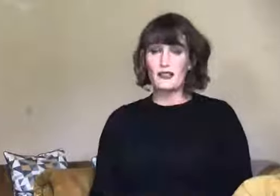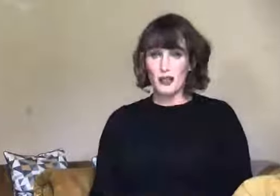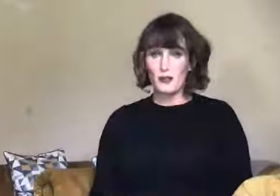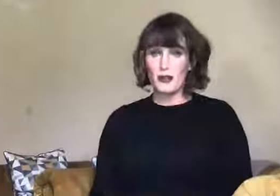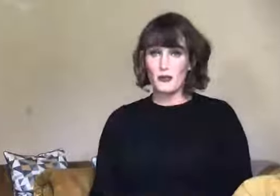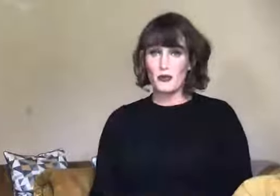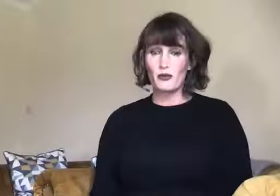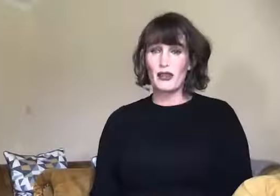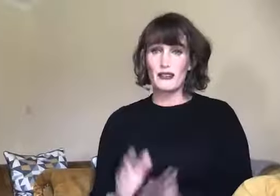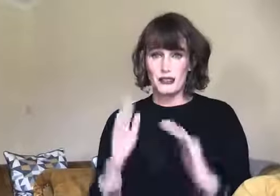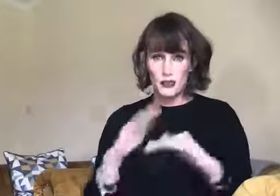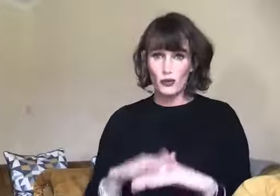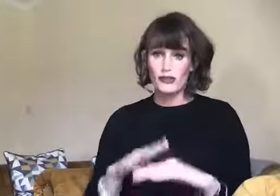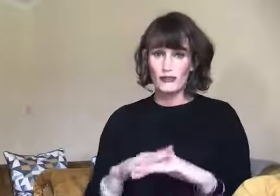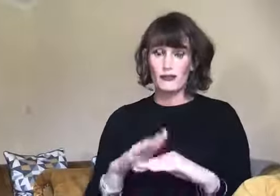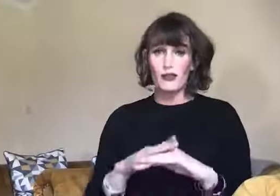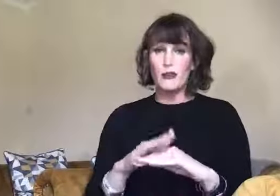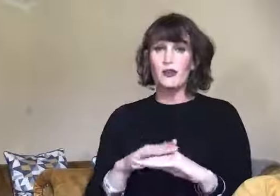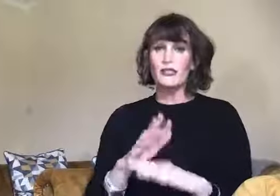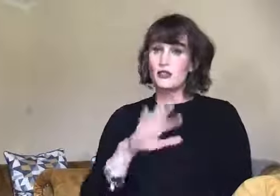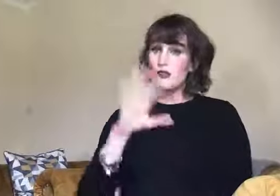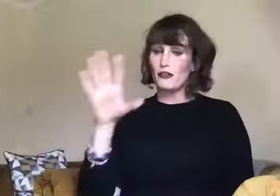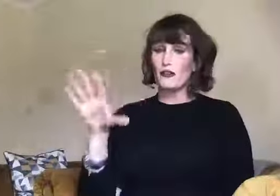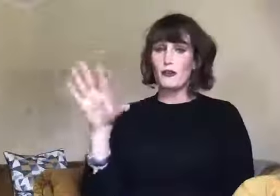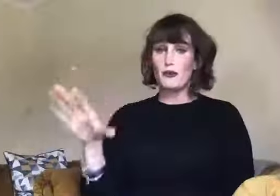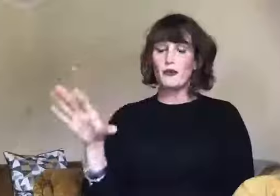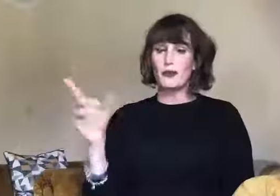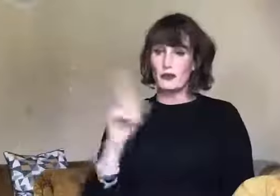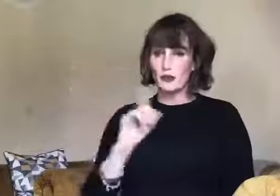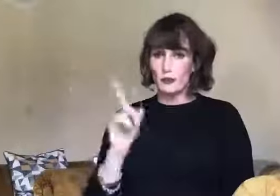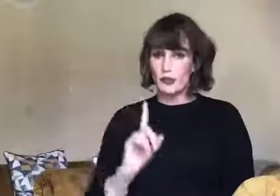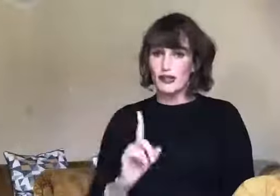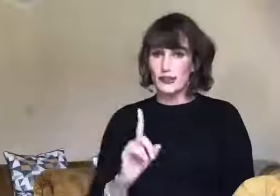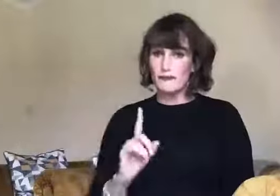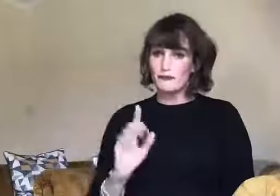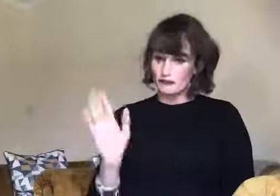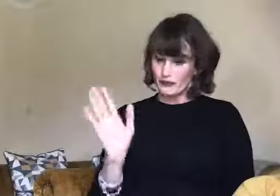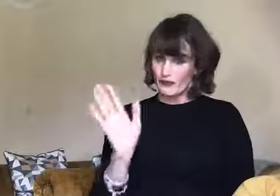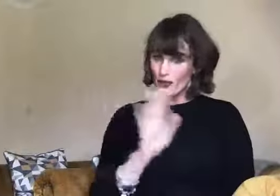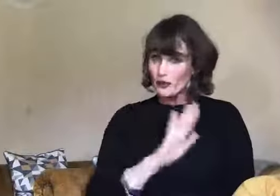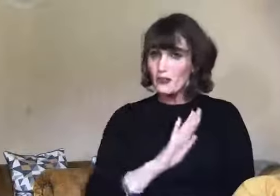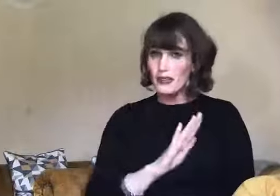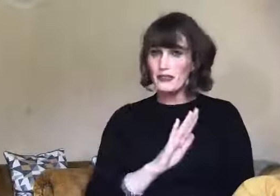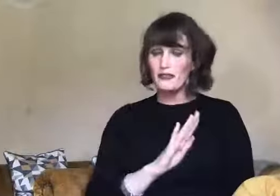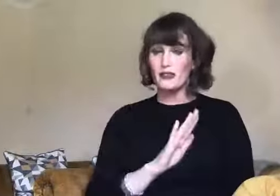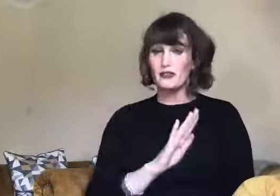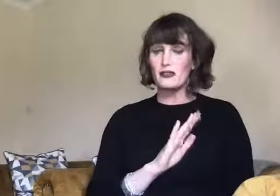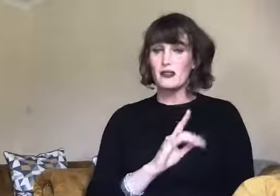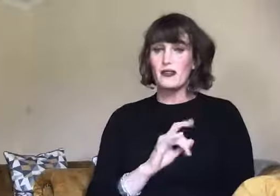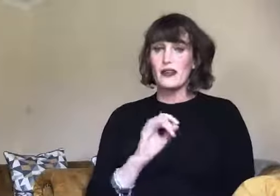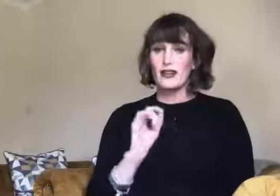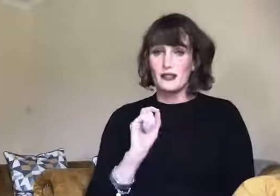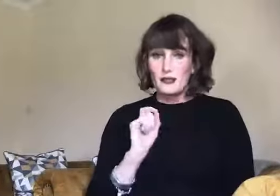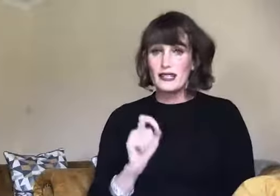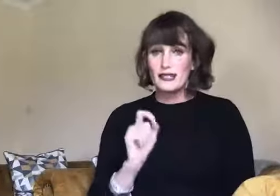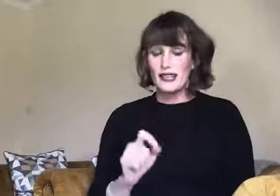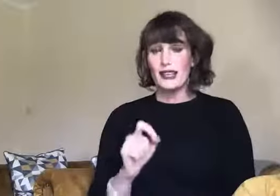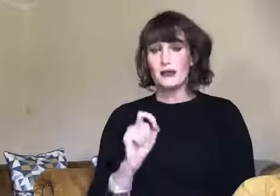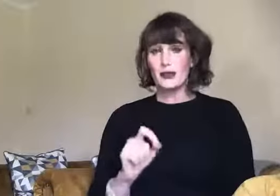tell people in this lockdown, because there are a few people that are spoiling it for the rest of us. And it's really sad